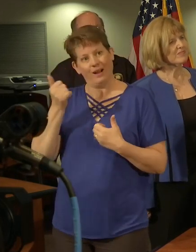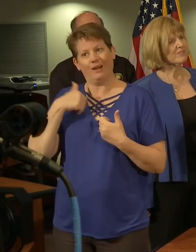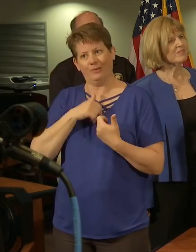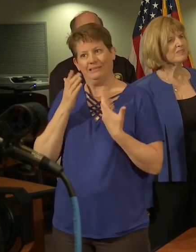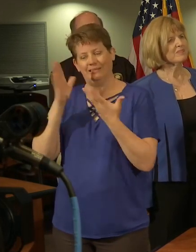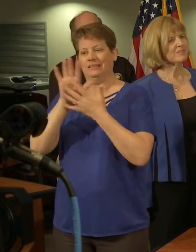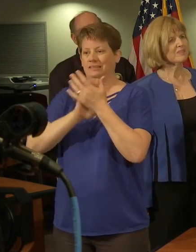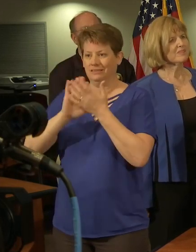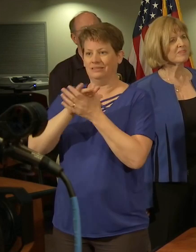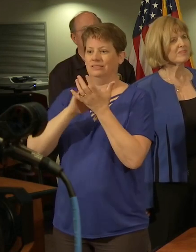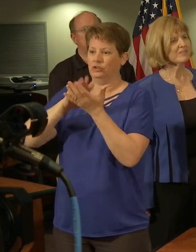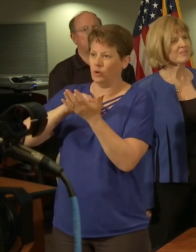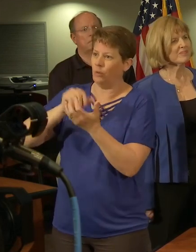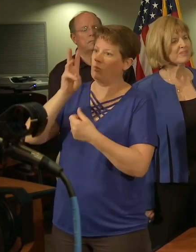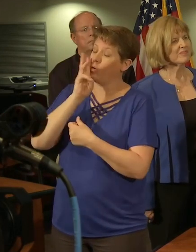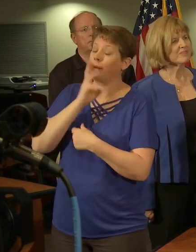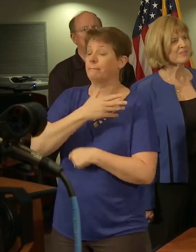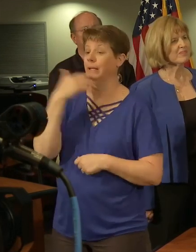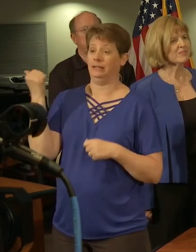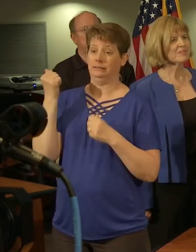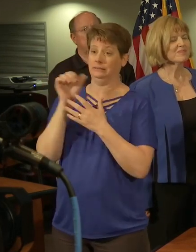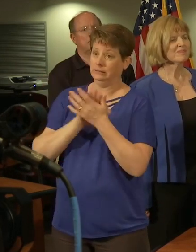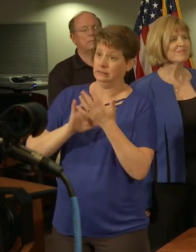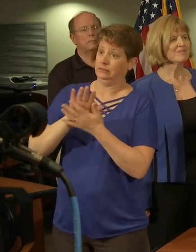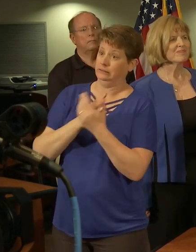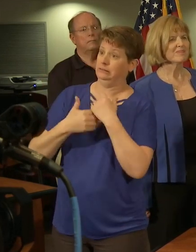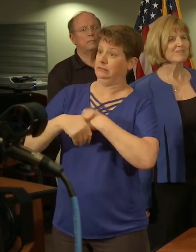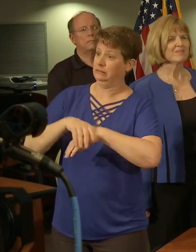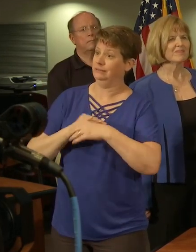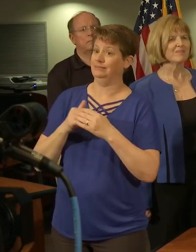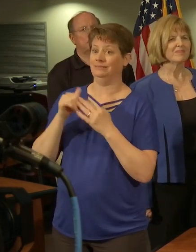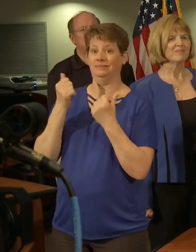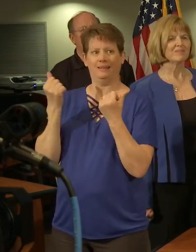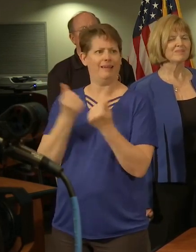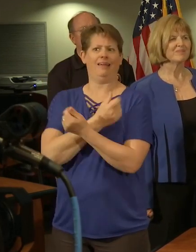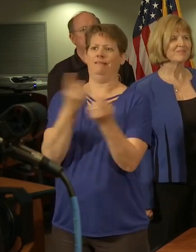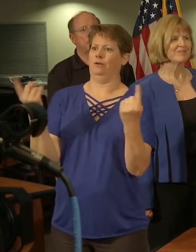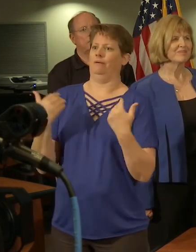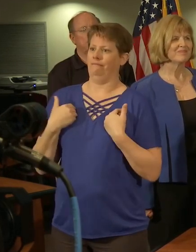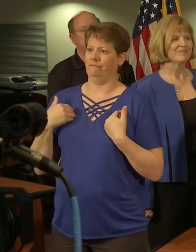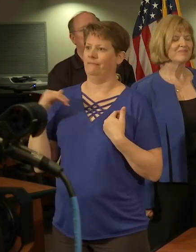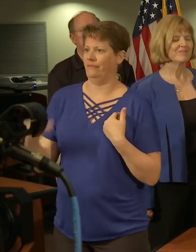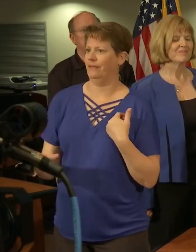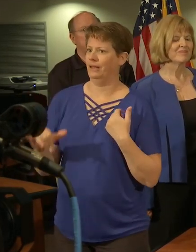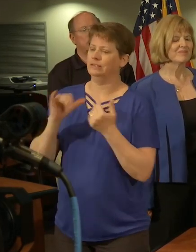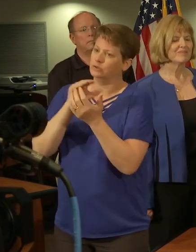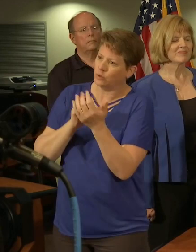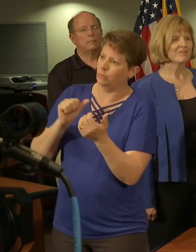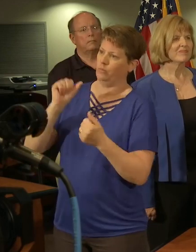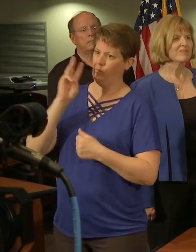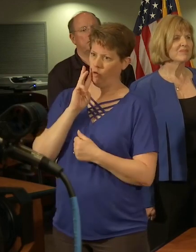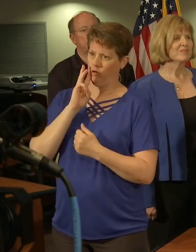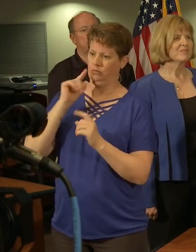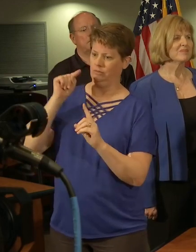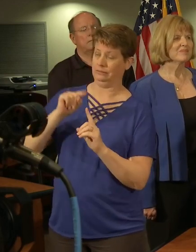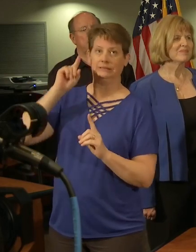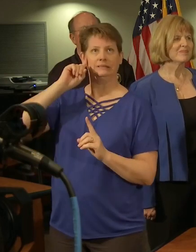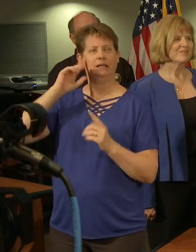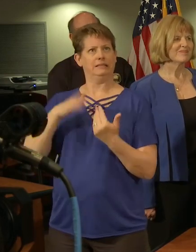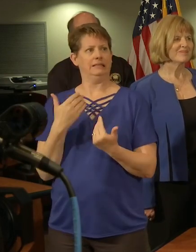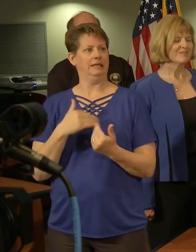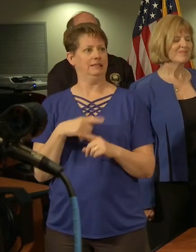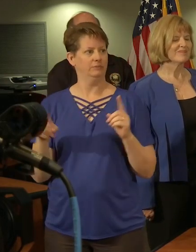hands. Soap and water is the best protection, and that's at everybody's disposal. Best protection is soap and water. It sounds so easy,